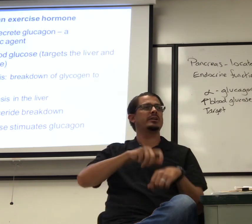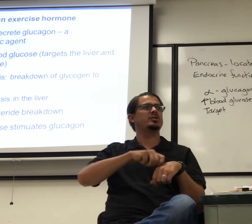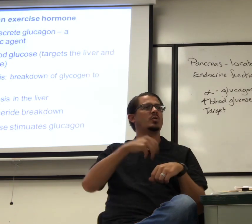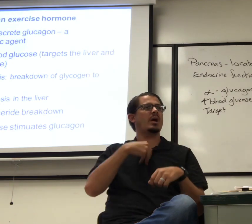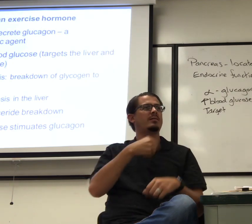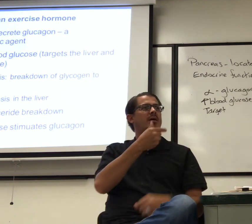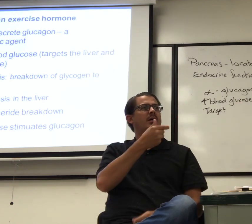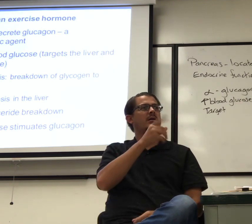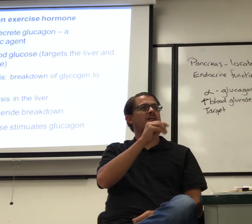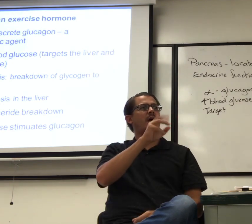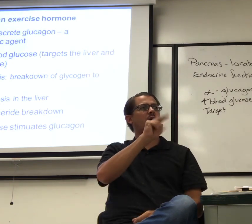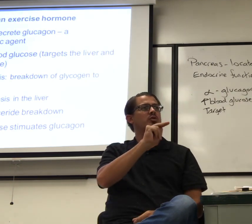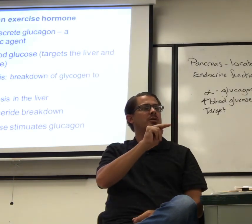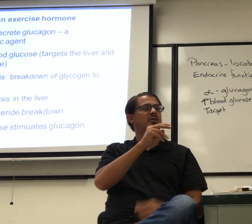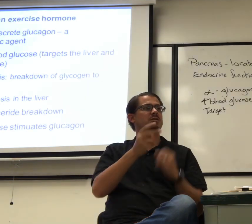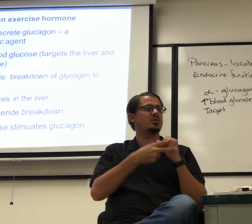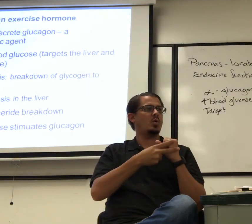You want to target